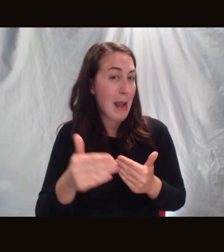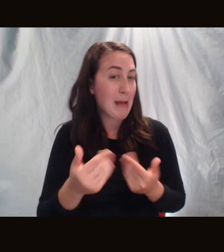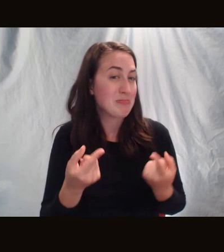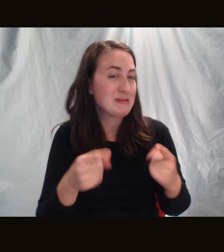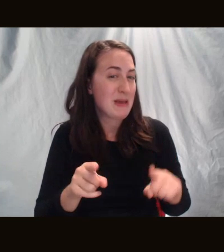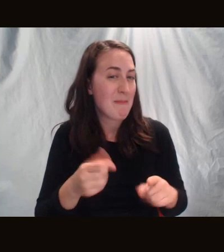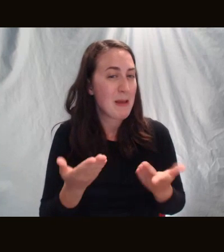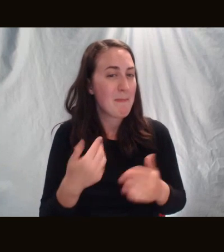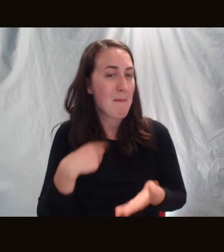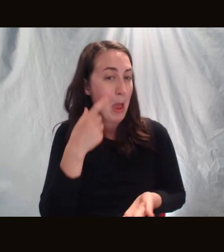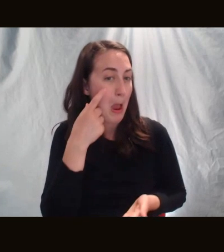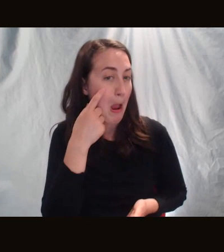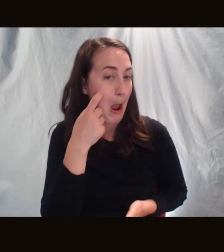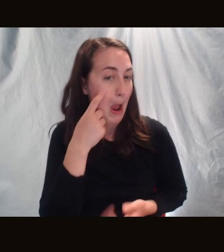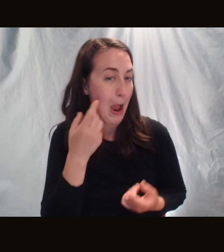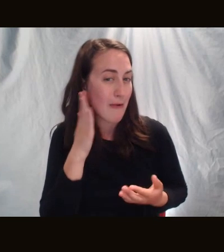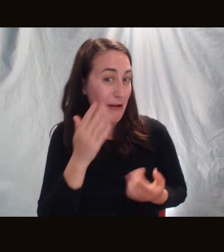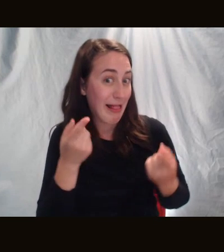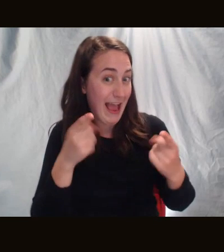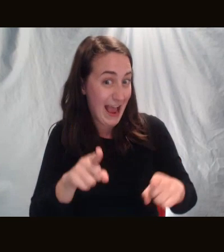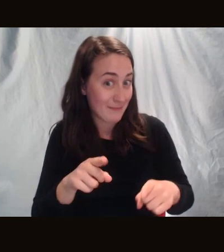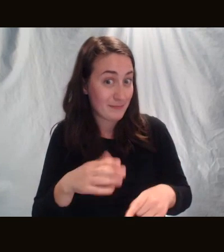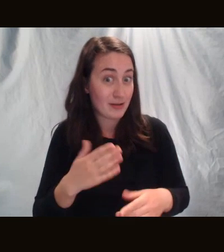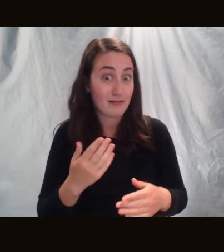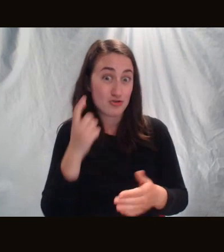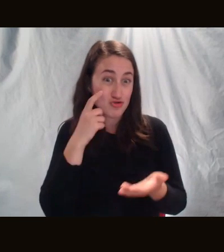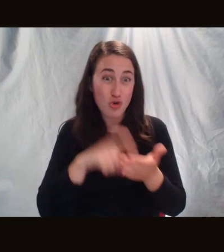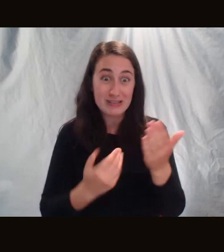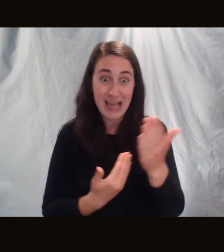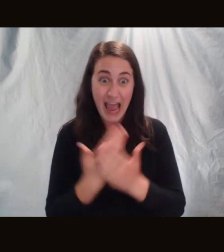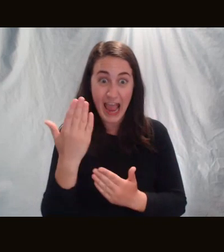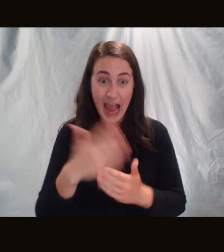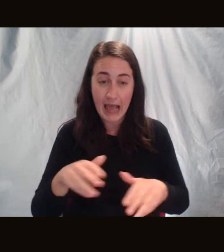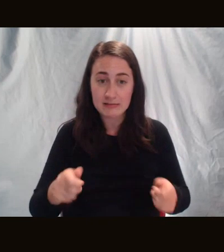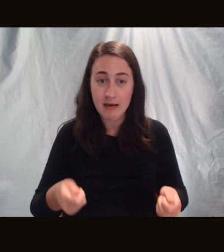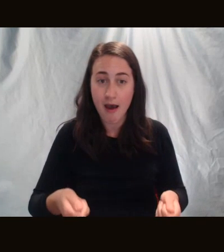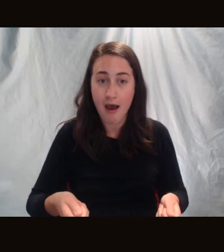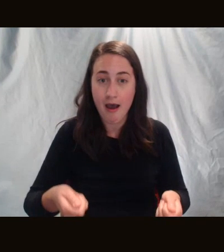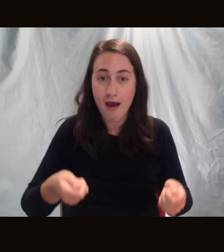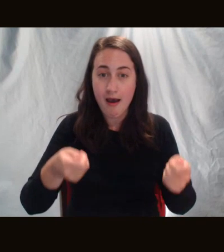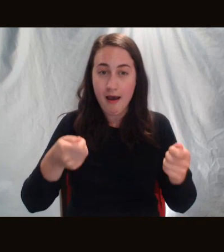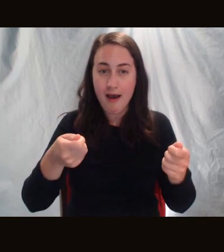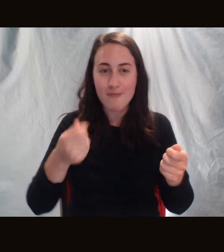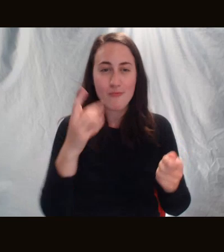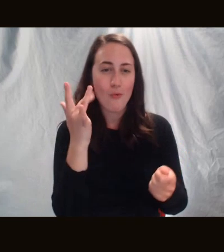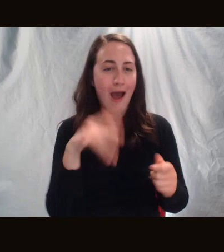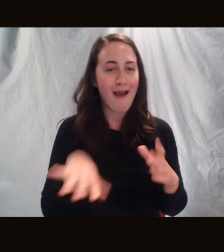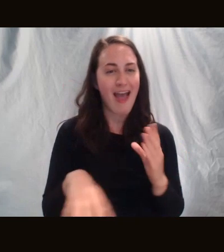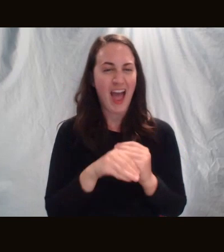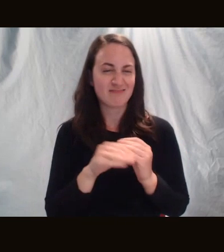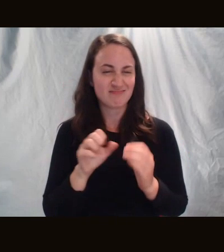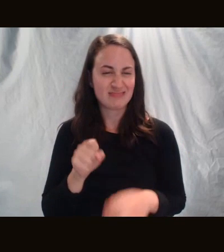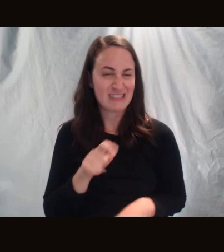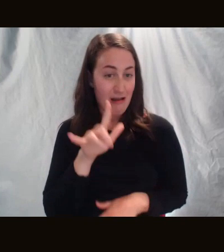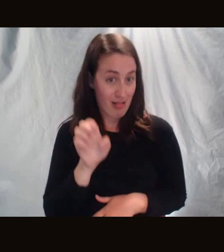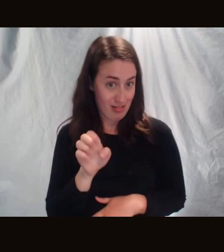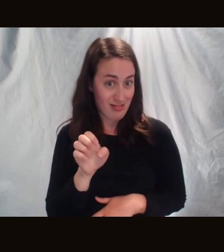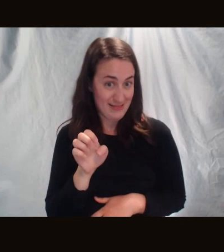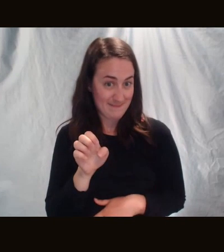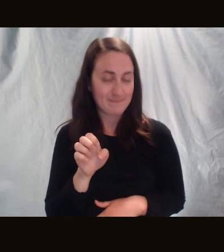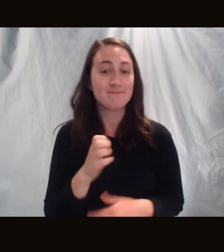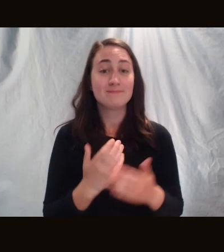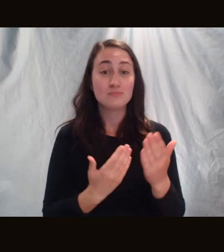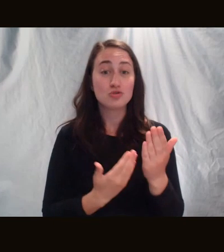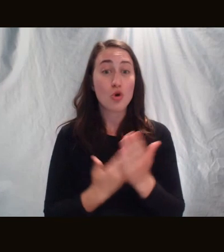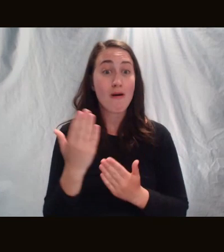peek as to what's happening. I'm raising the hands. The point of this, we're going to add a little styling to this. Why not? We're raising the hands